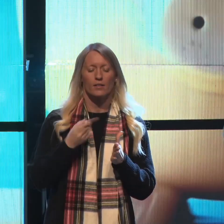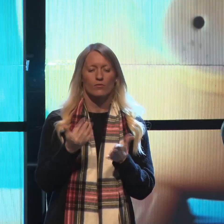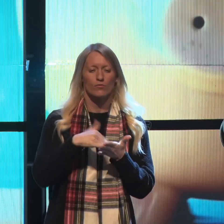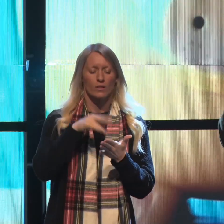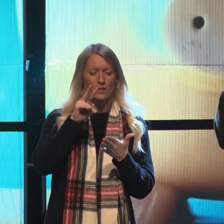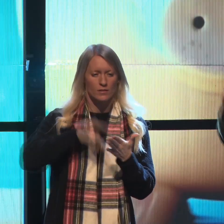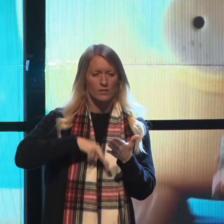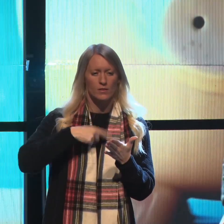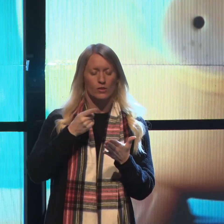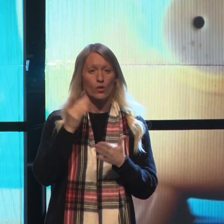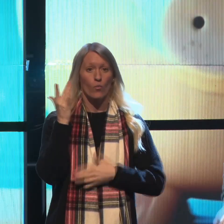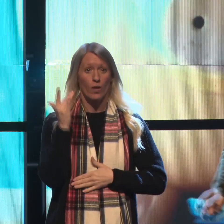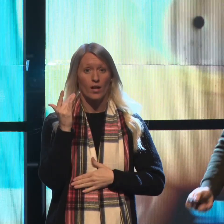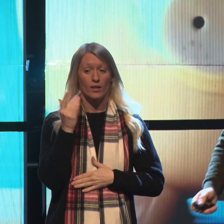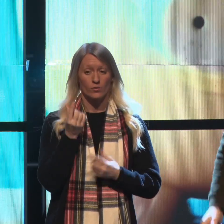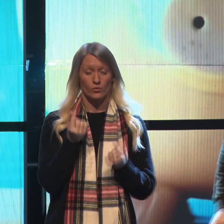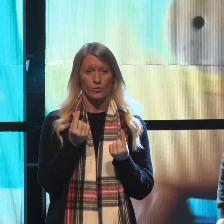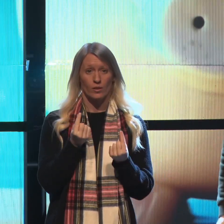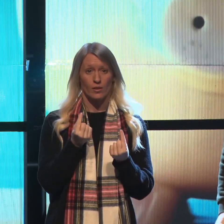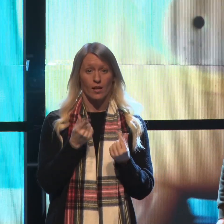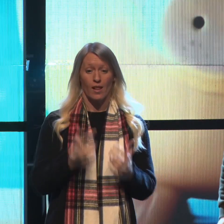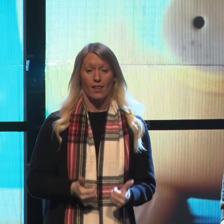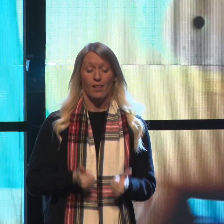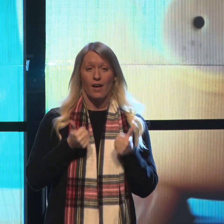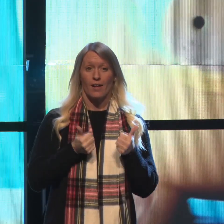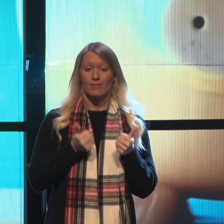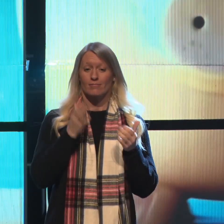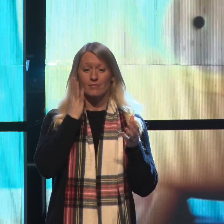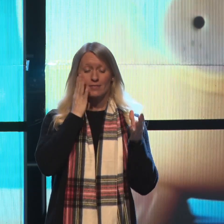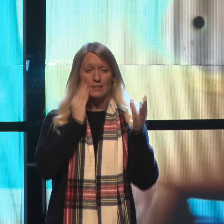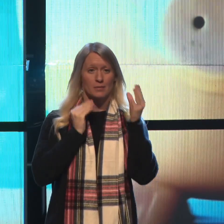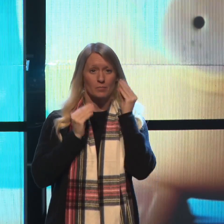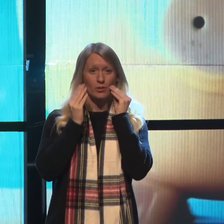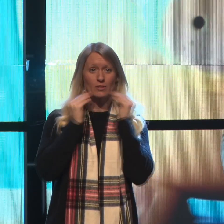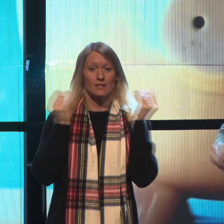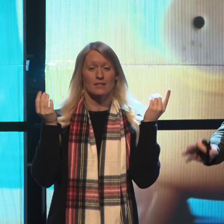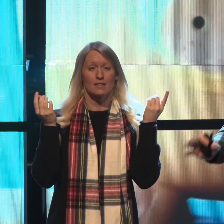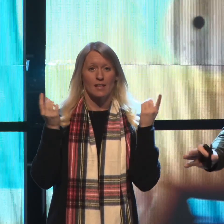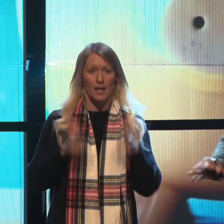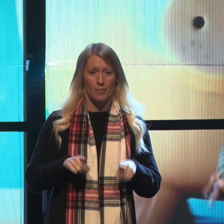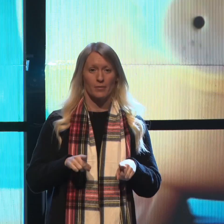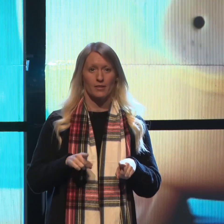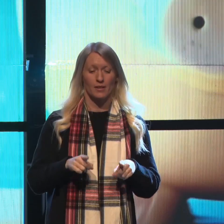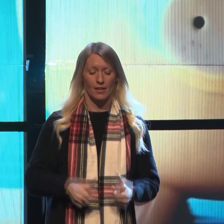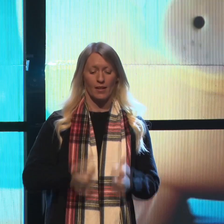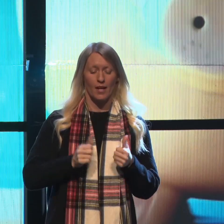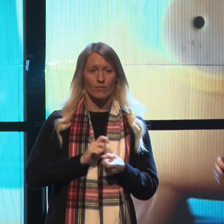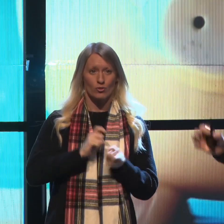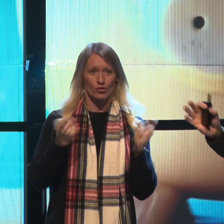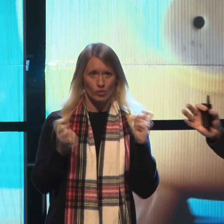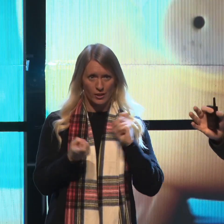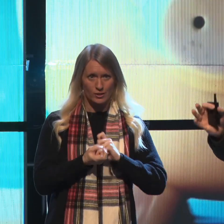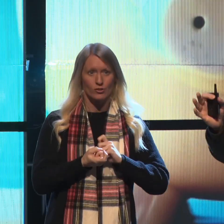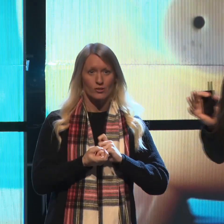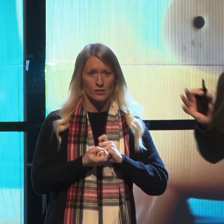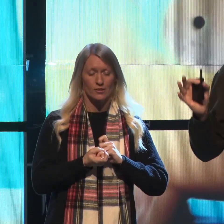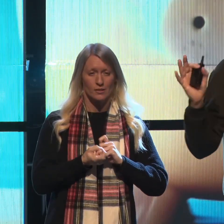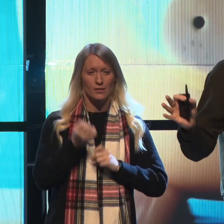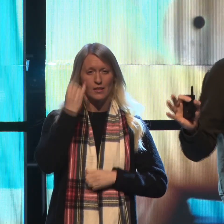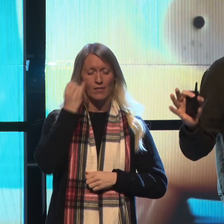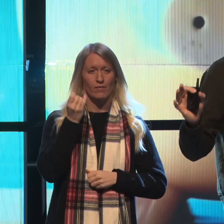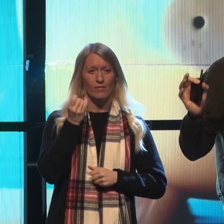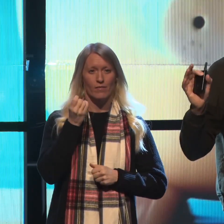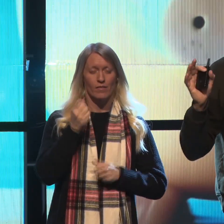because, I don't know if you know this or not, but life happens. Life changes. If anything this week has taught